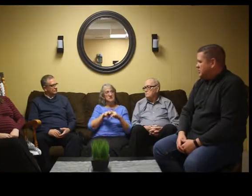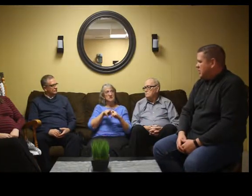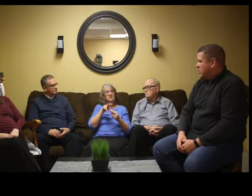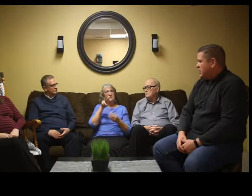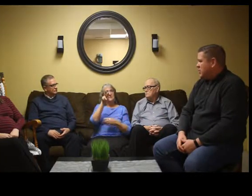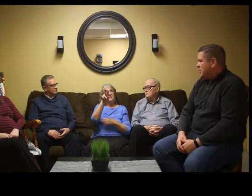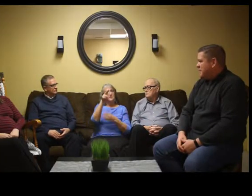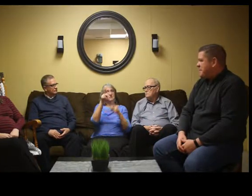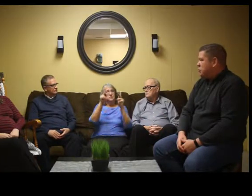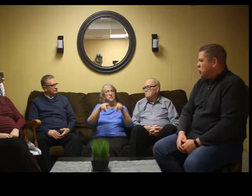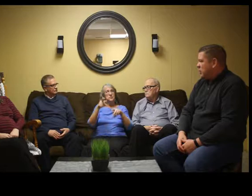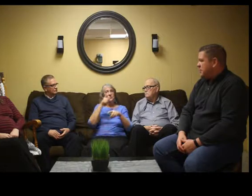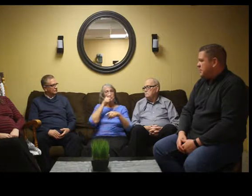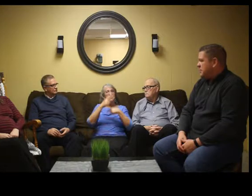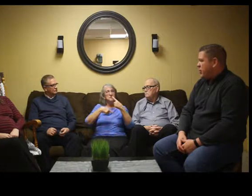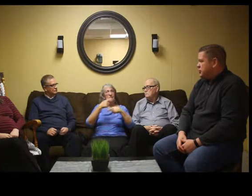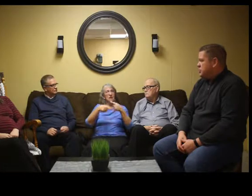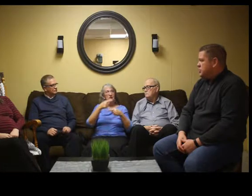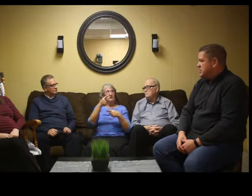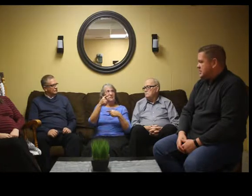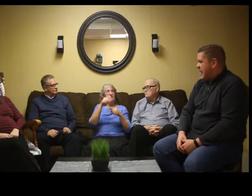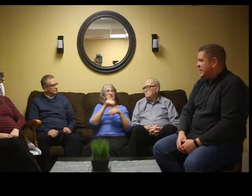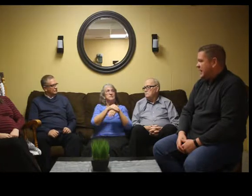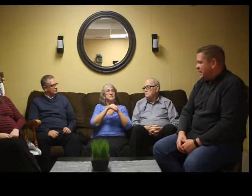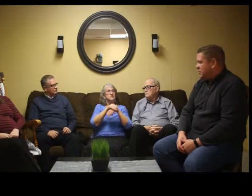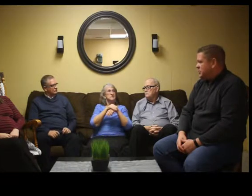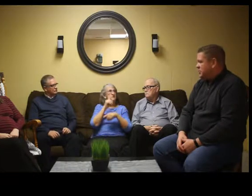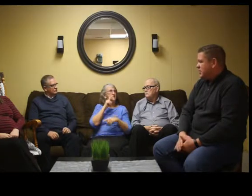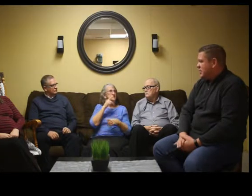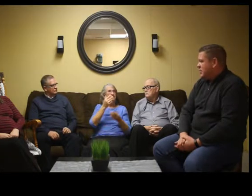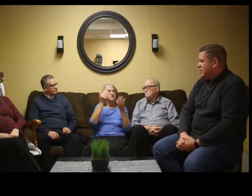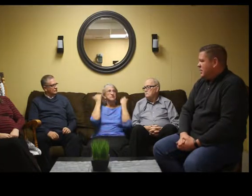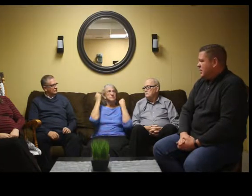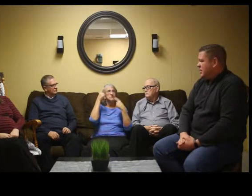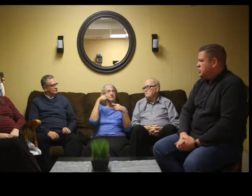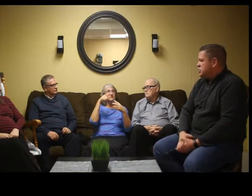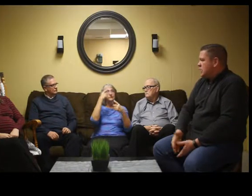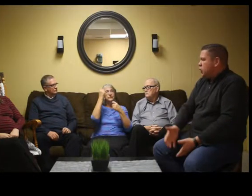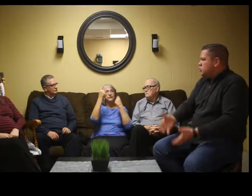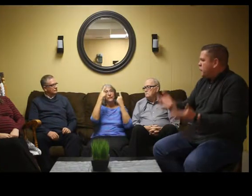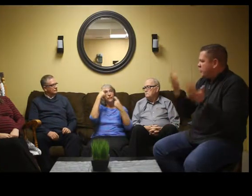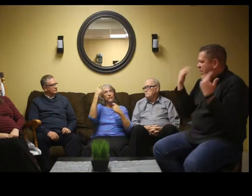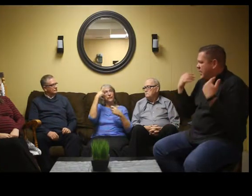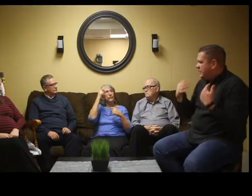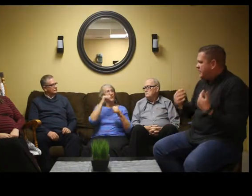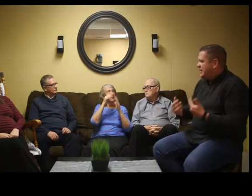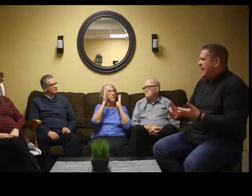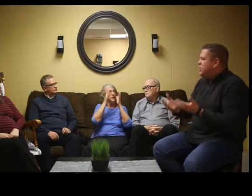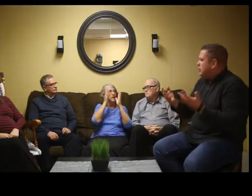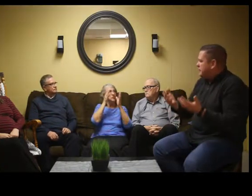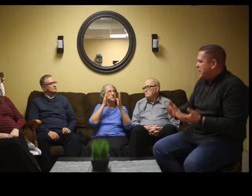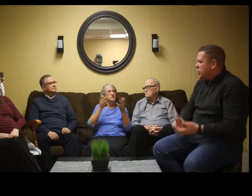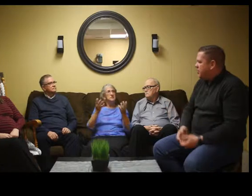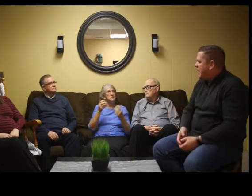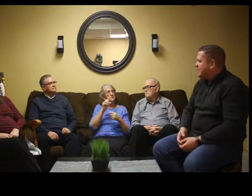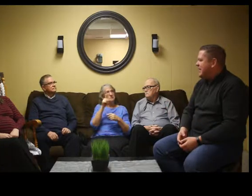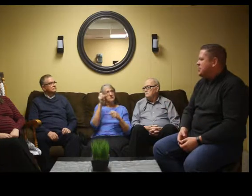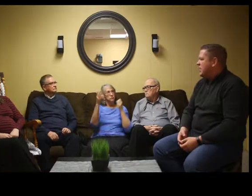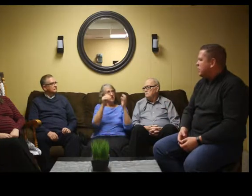look, when deaf people look and see a person using signed English, it goes over their head. They daydream. They don't pay attention. They don't